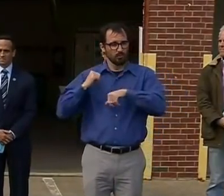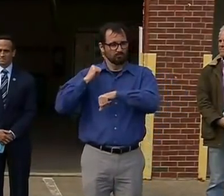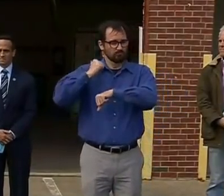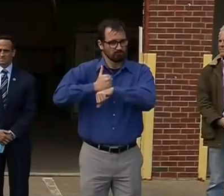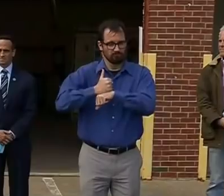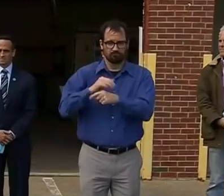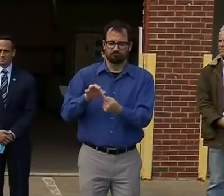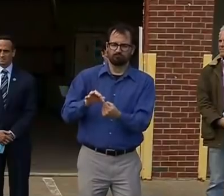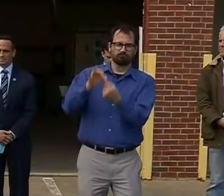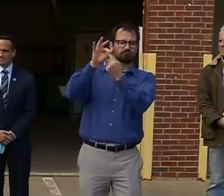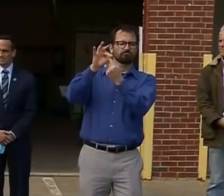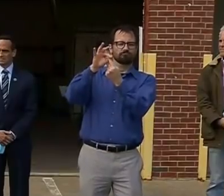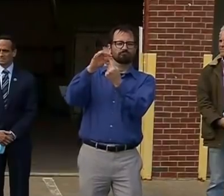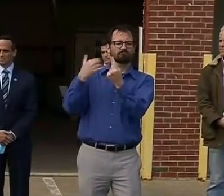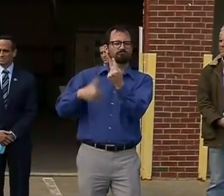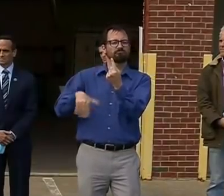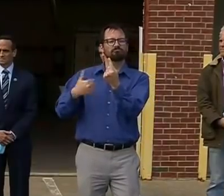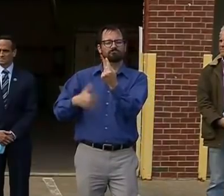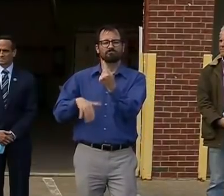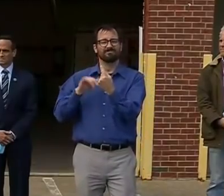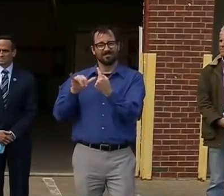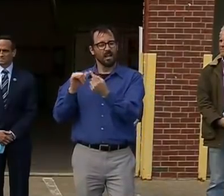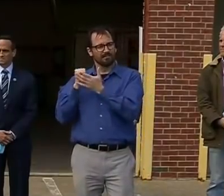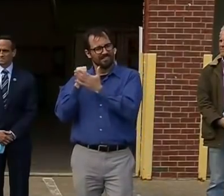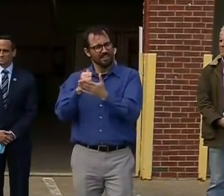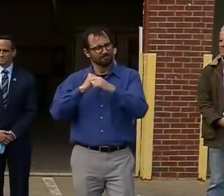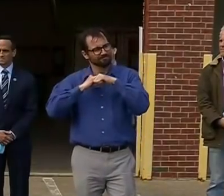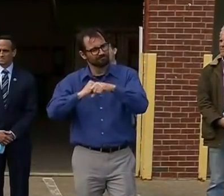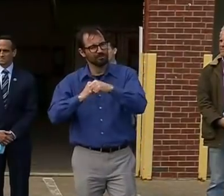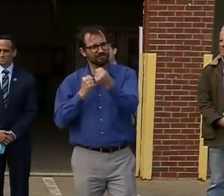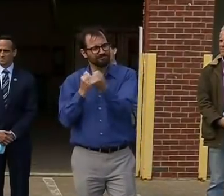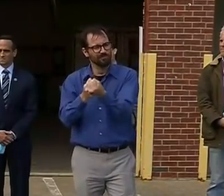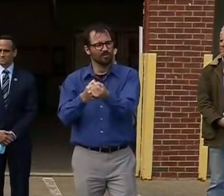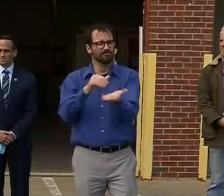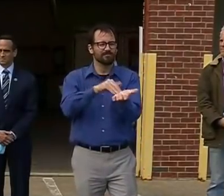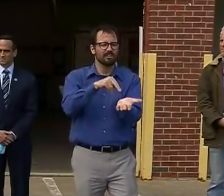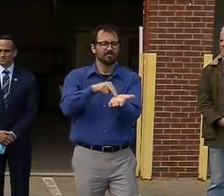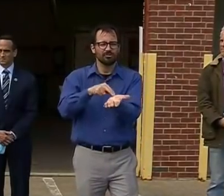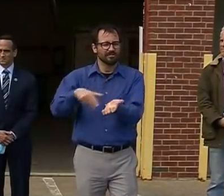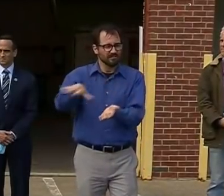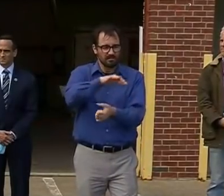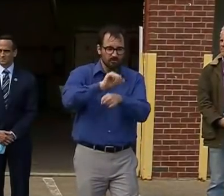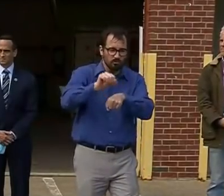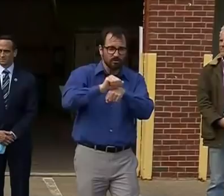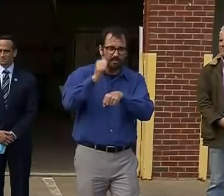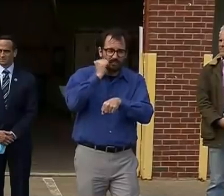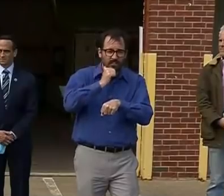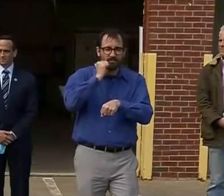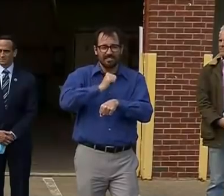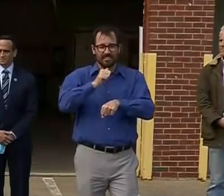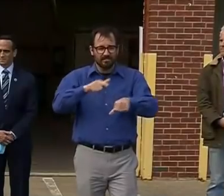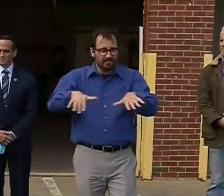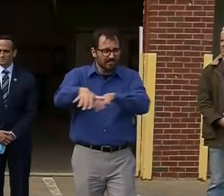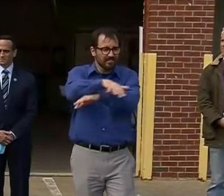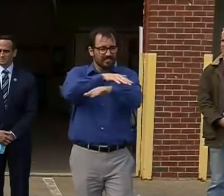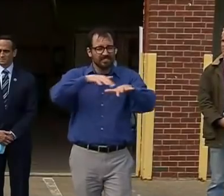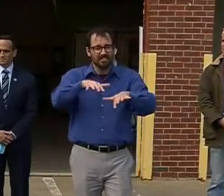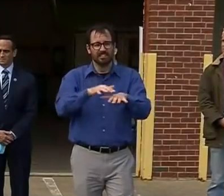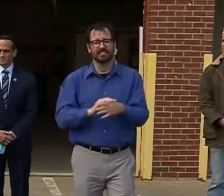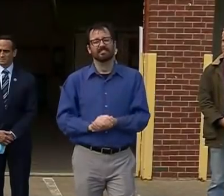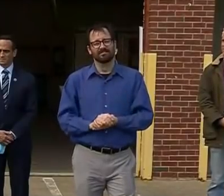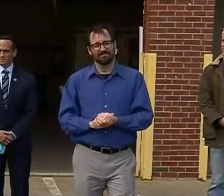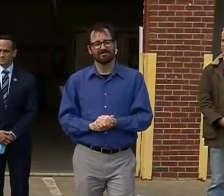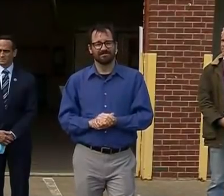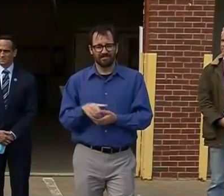We have nurses, respiratory therapists, physicians, so many clinical staff who are caring for patients, and for so many